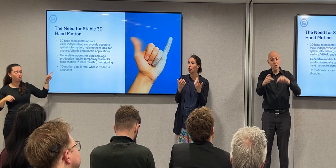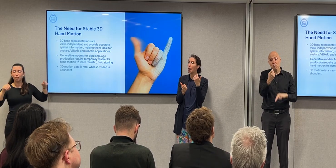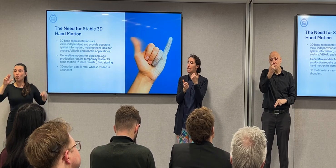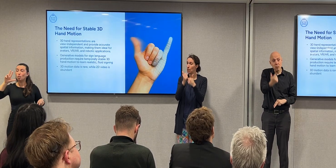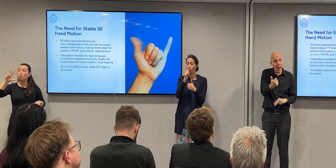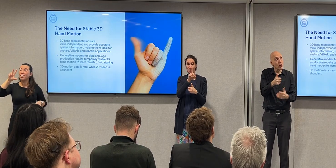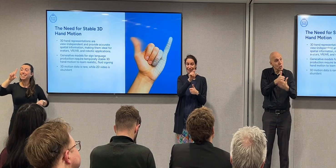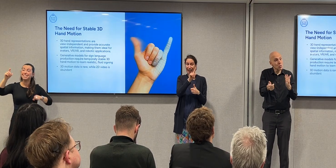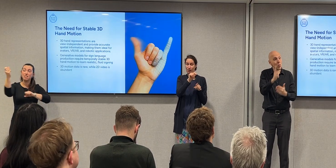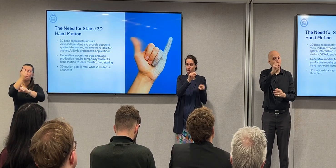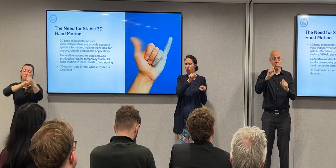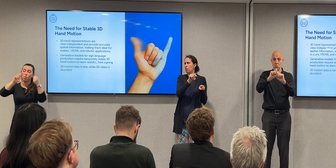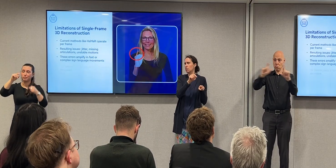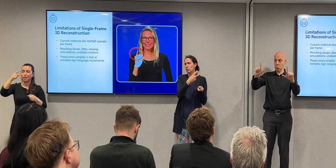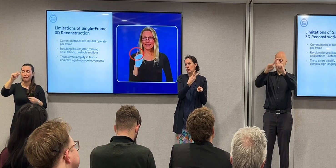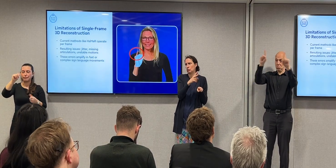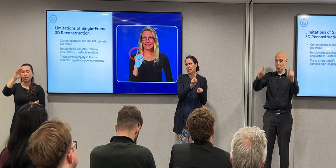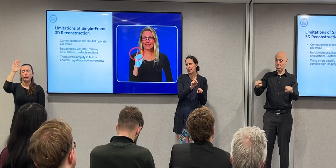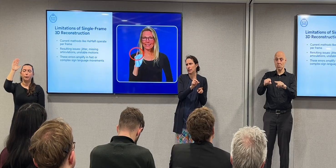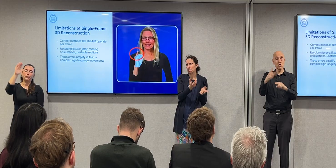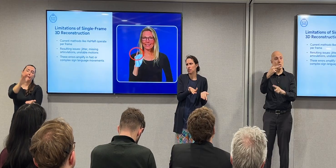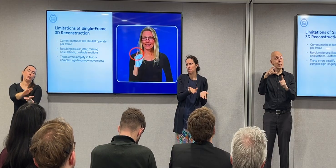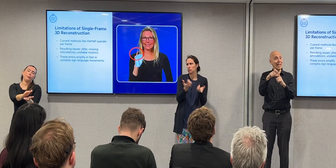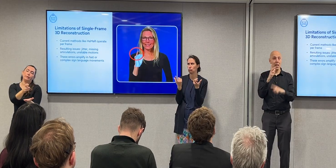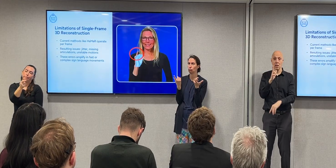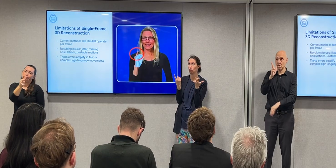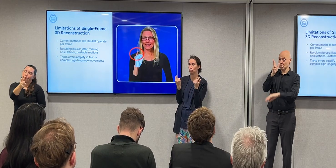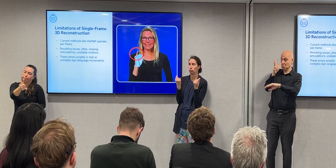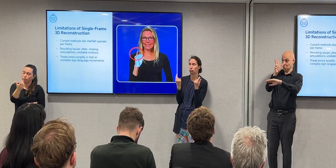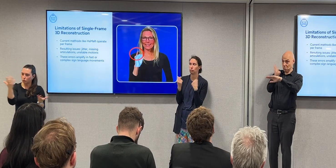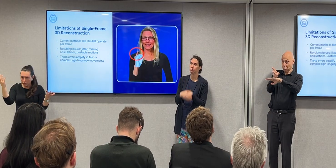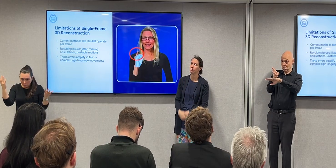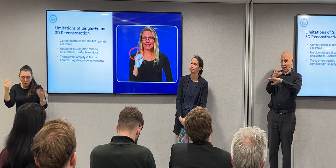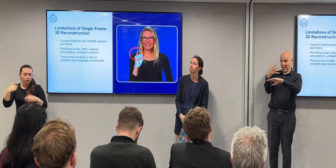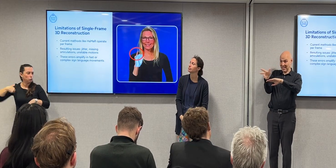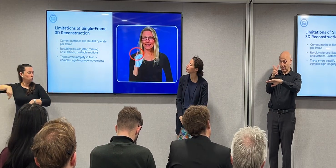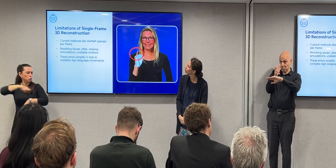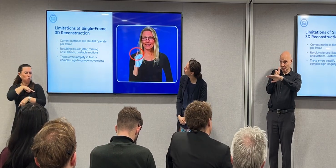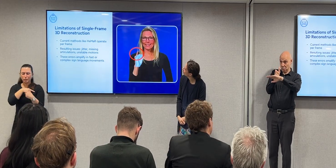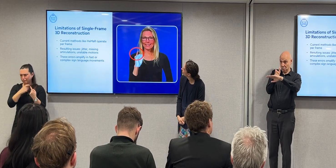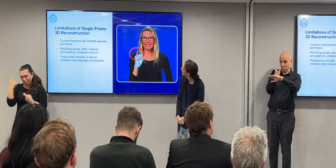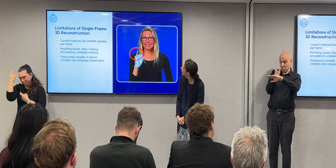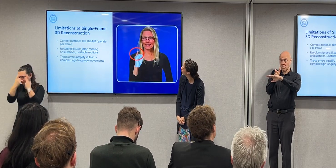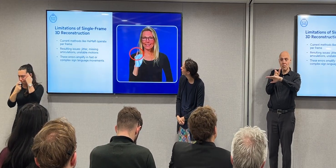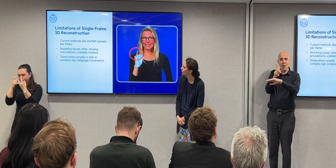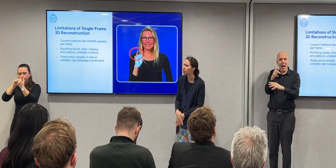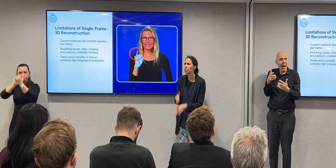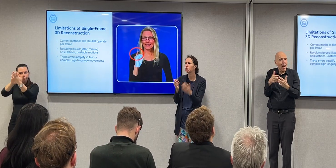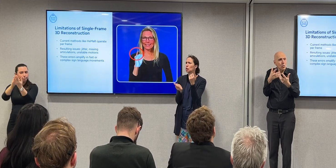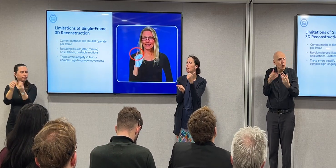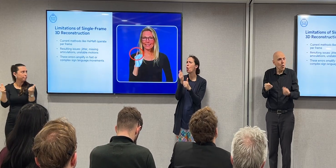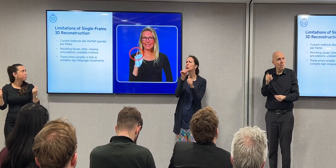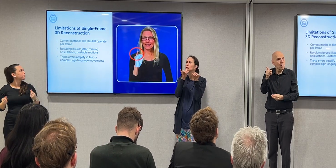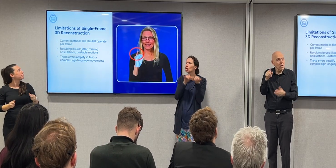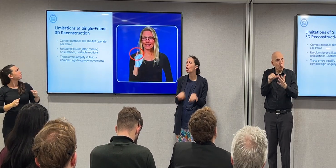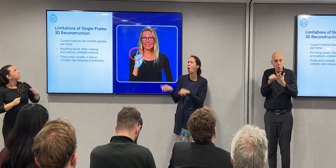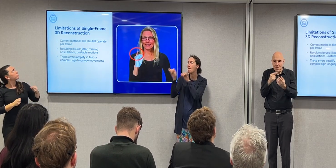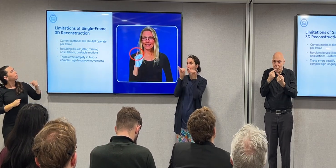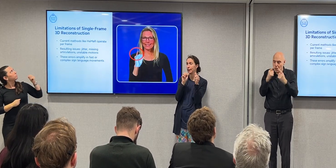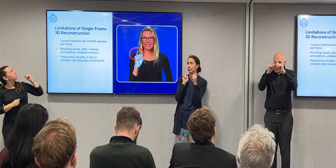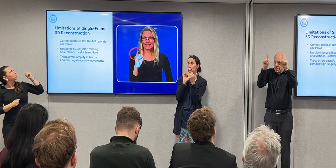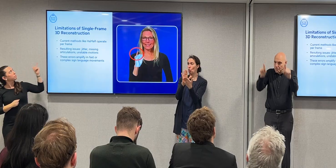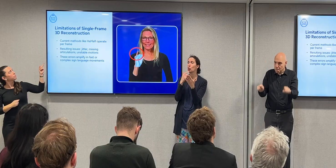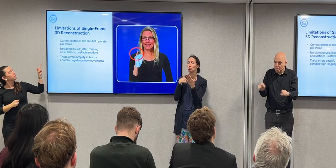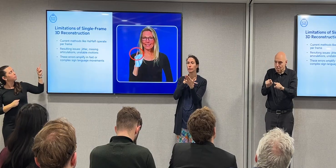2D. So what do we do about this? Well, the most common approach, and the approach we've